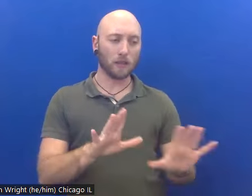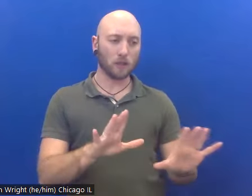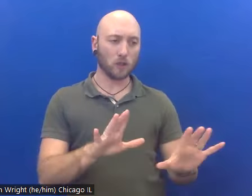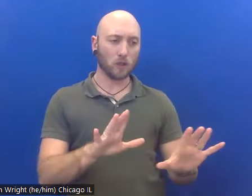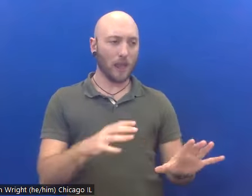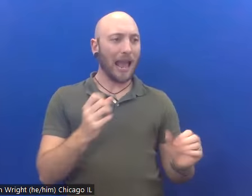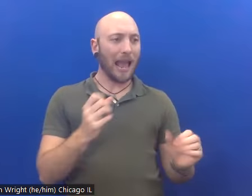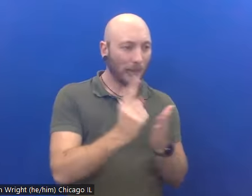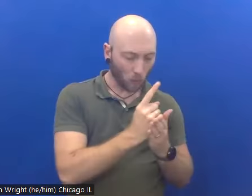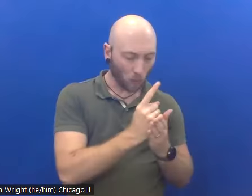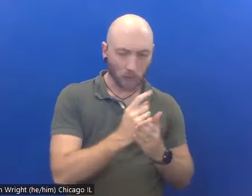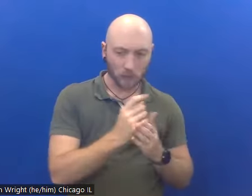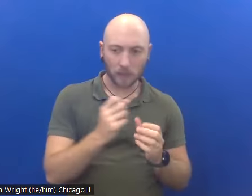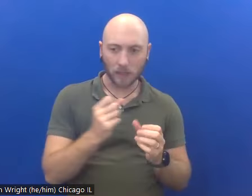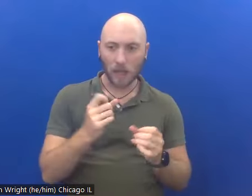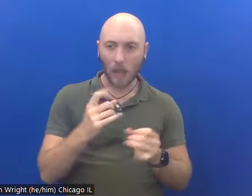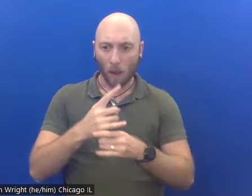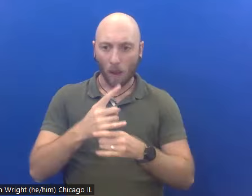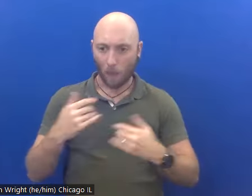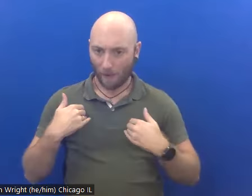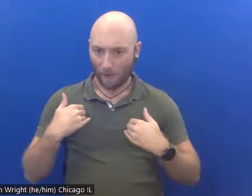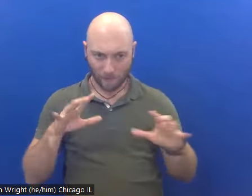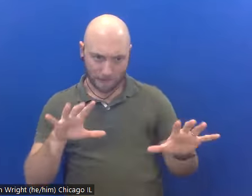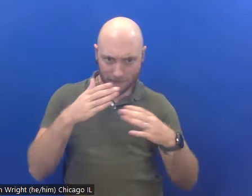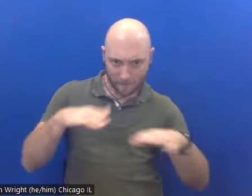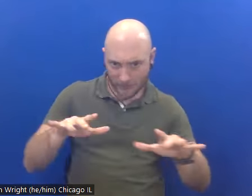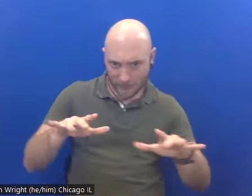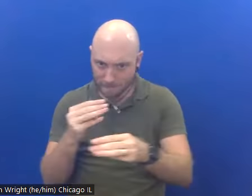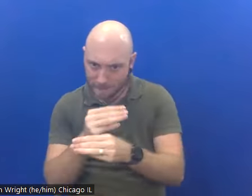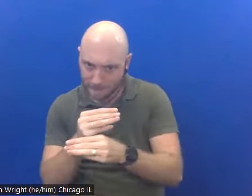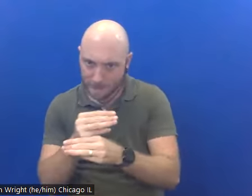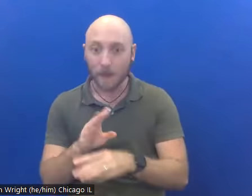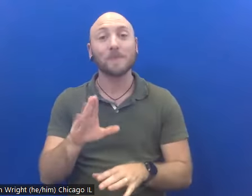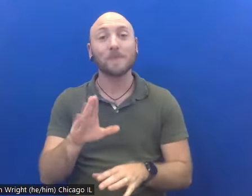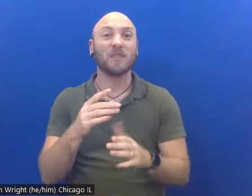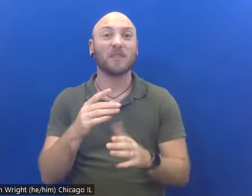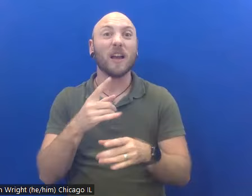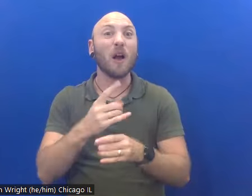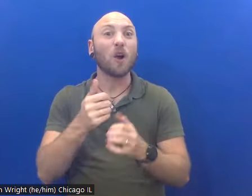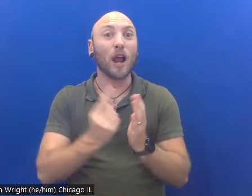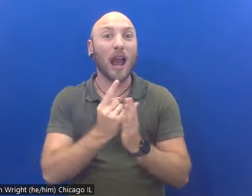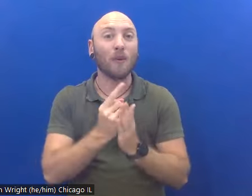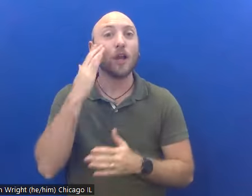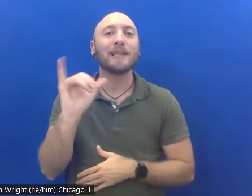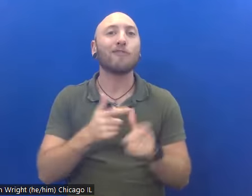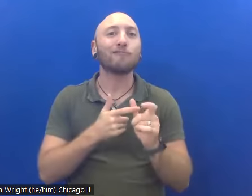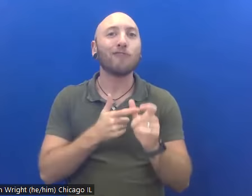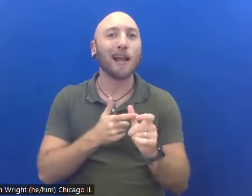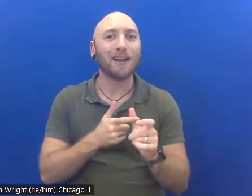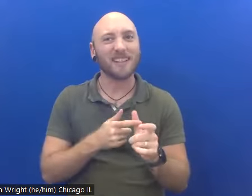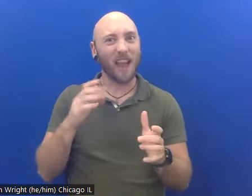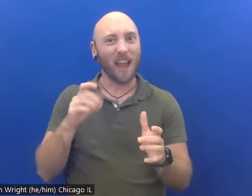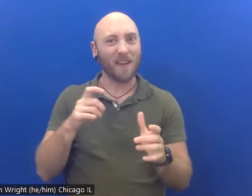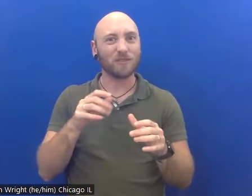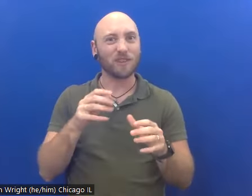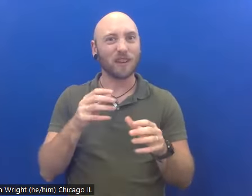hour or bottle per hour. Great. But I'm a runner. And so you go out hard, you maintain, you have a kick. And that's how I drank. I drank